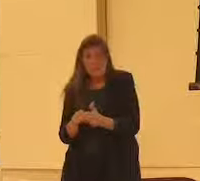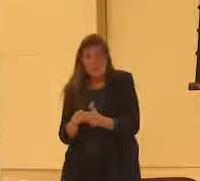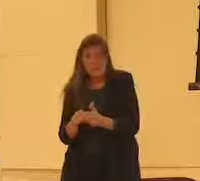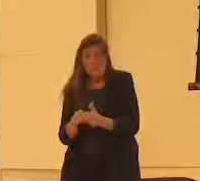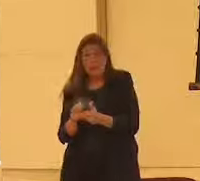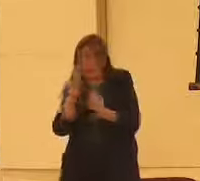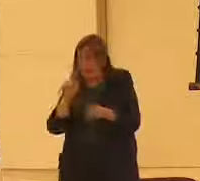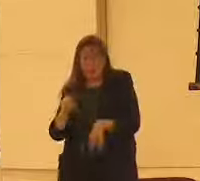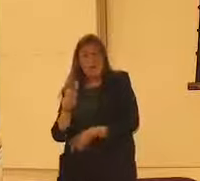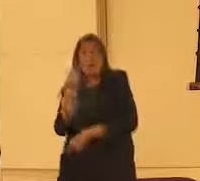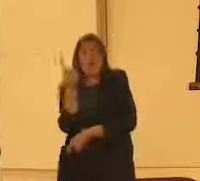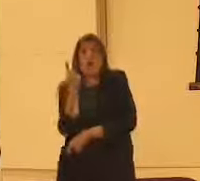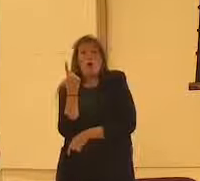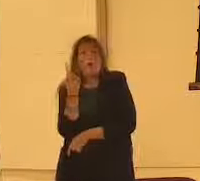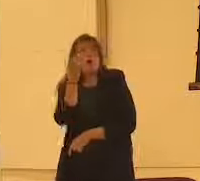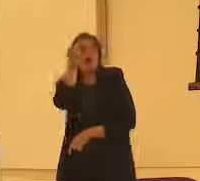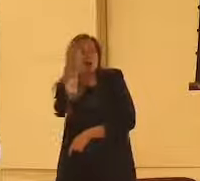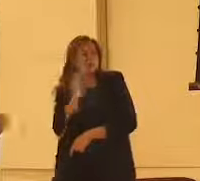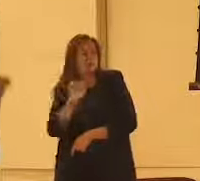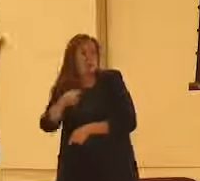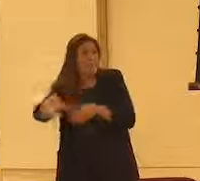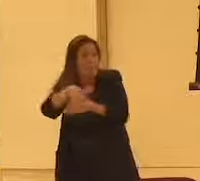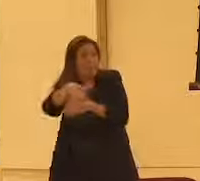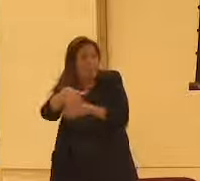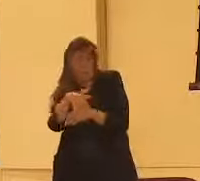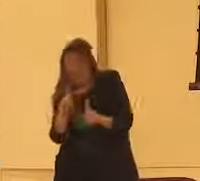cultural background and their deafness.